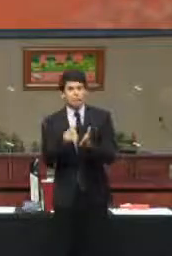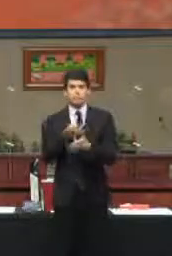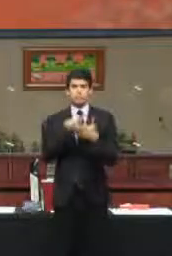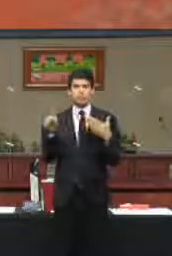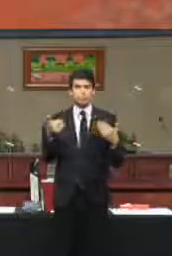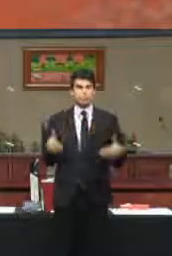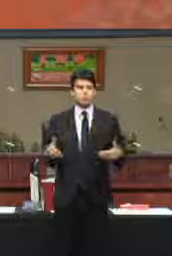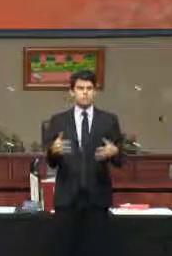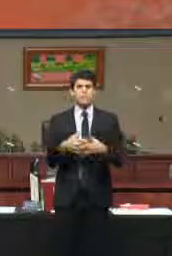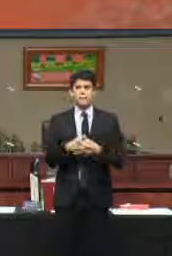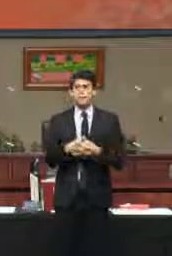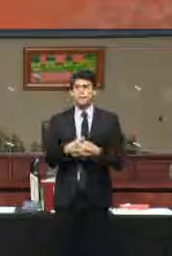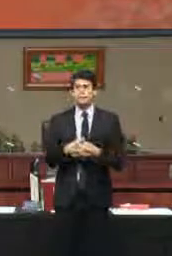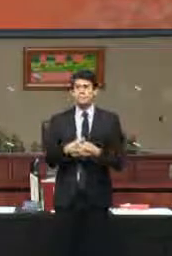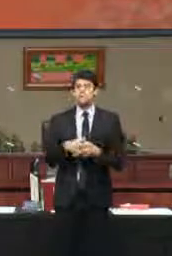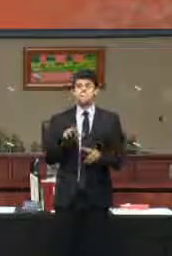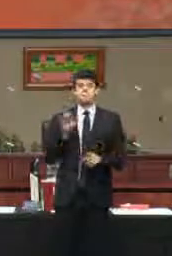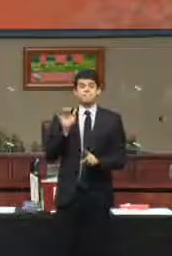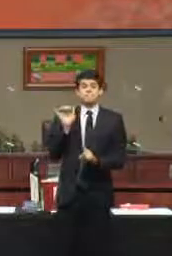That is a